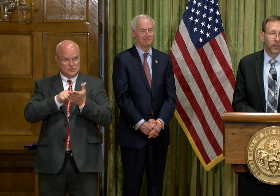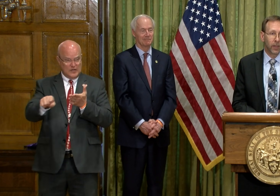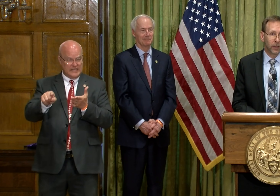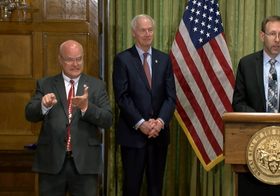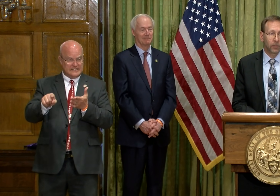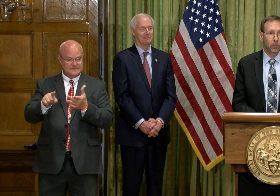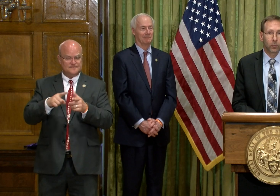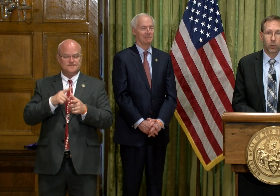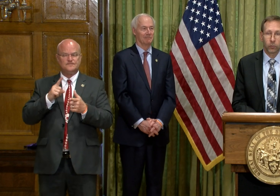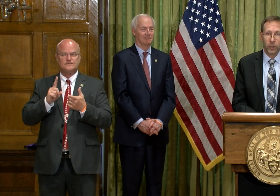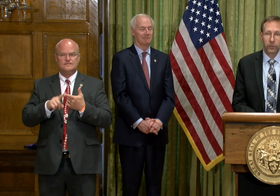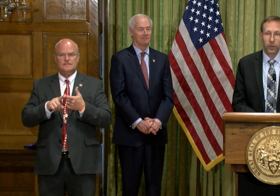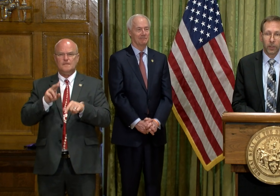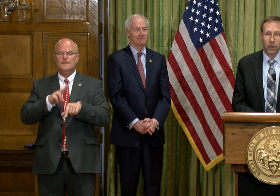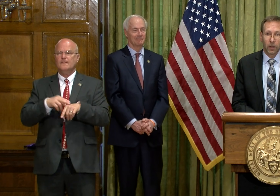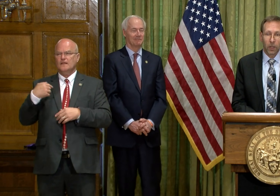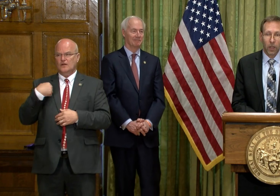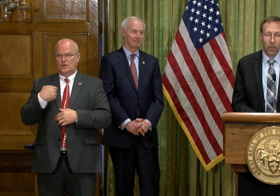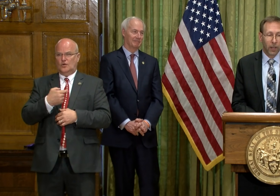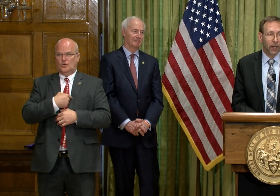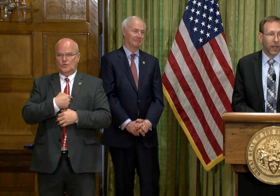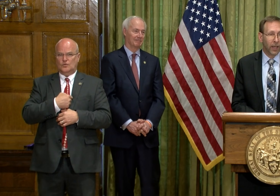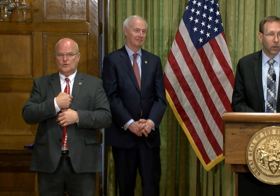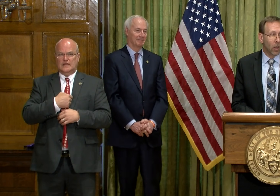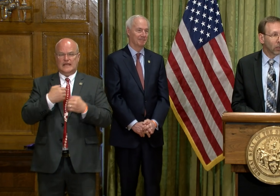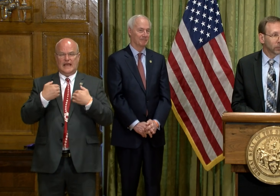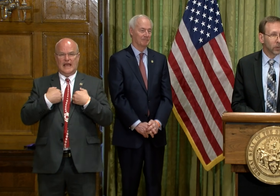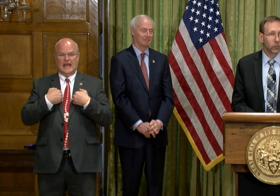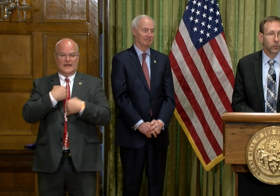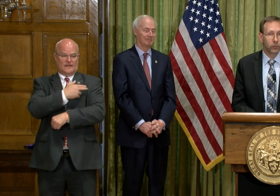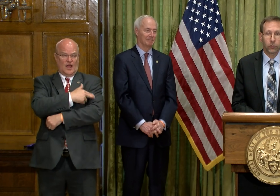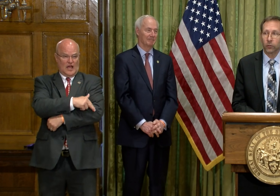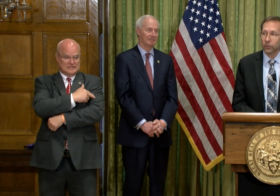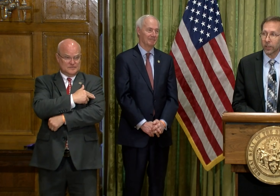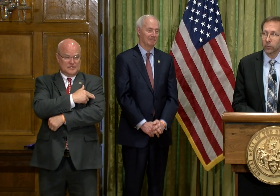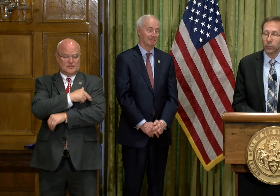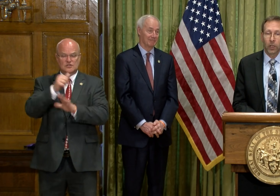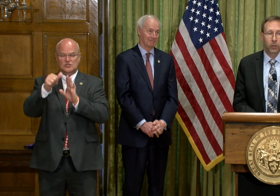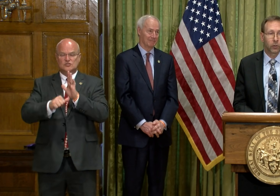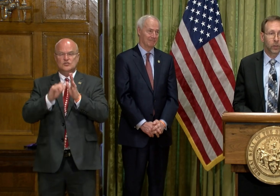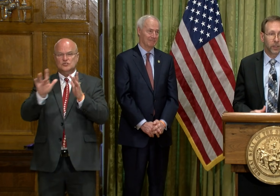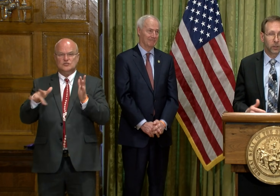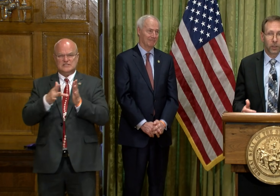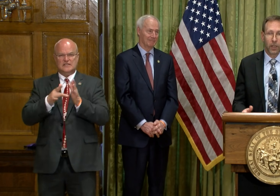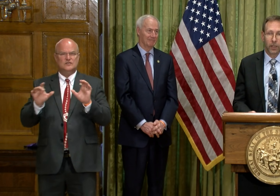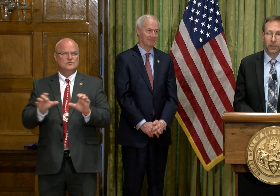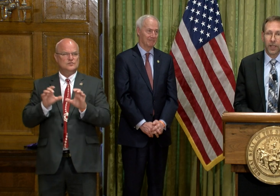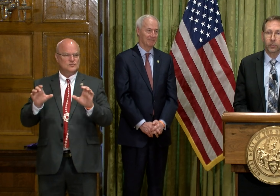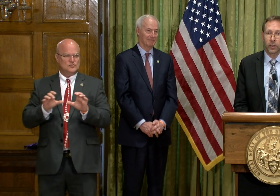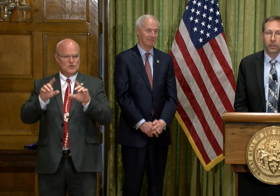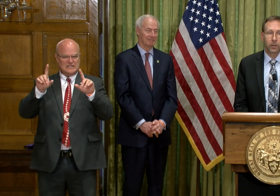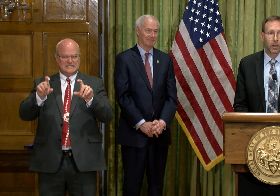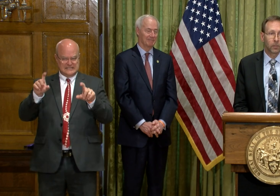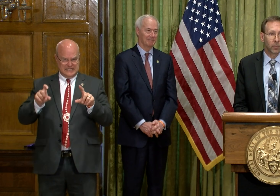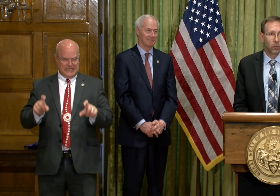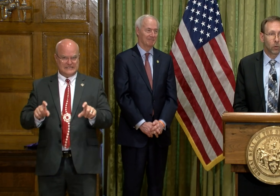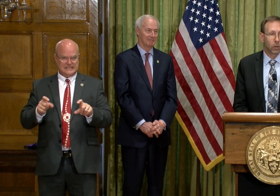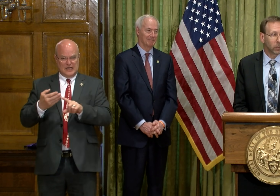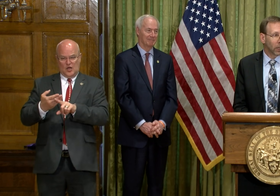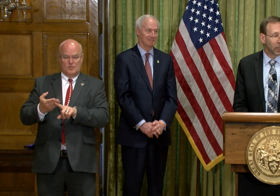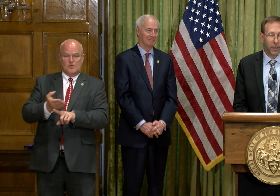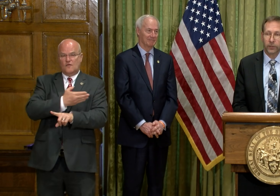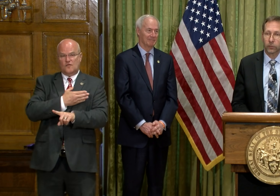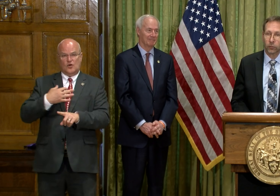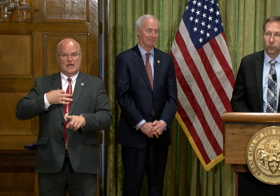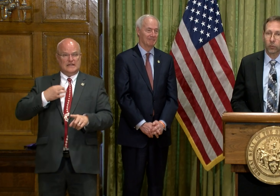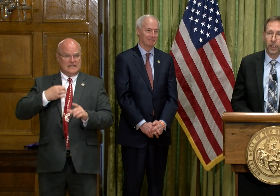tracing. And then, of course, we've had our hospitals and surgical centers doing testing